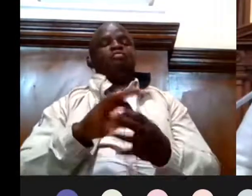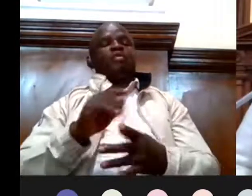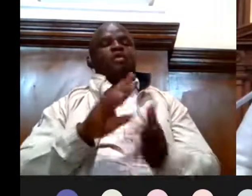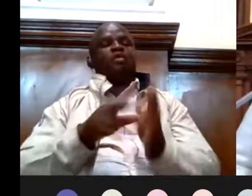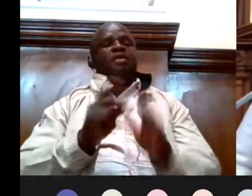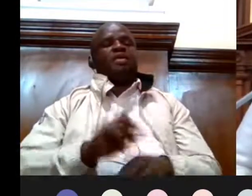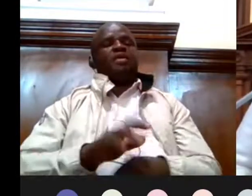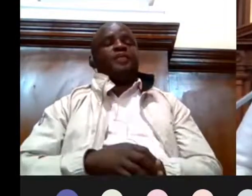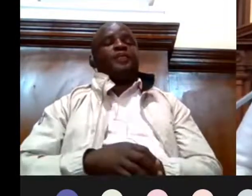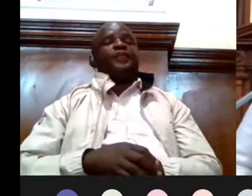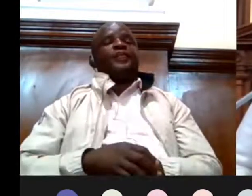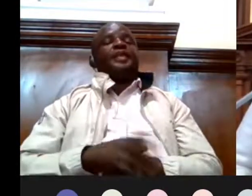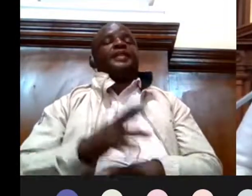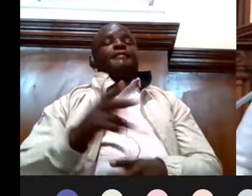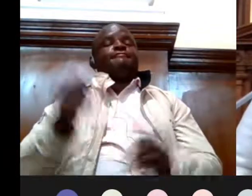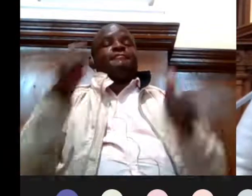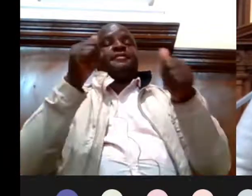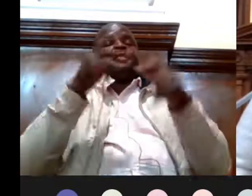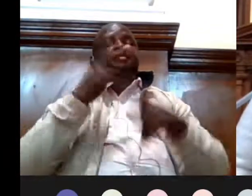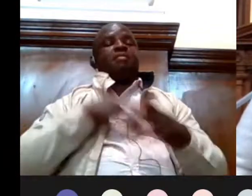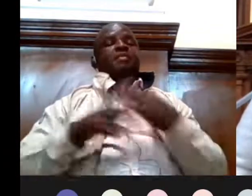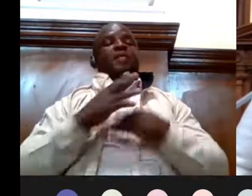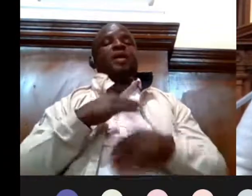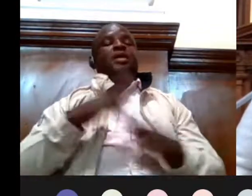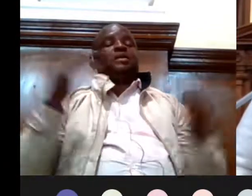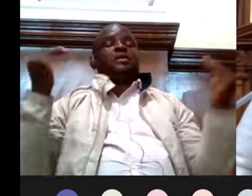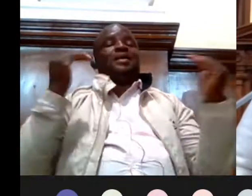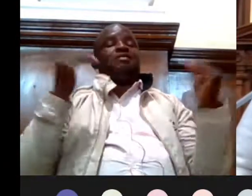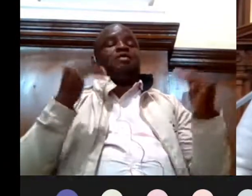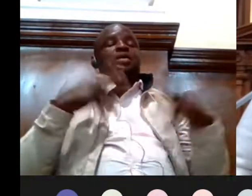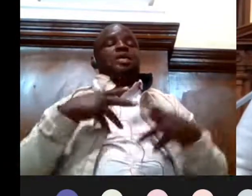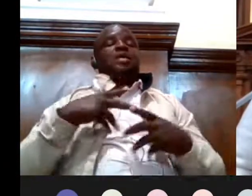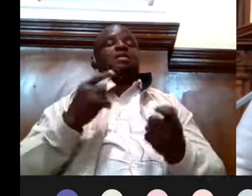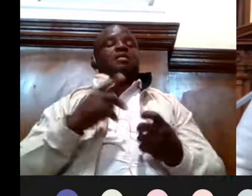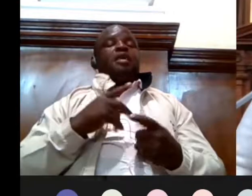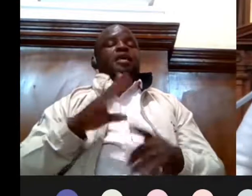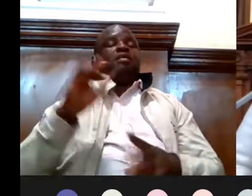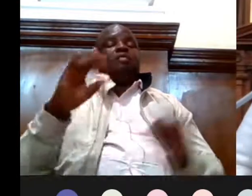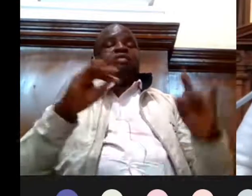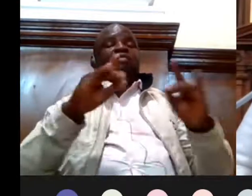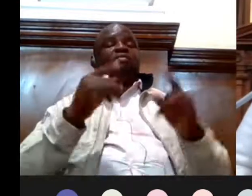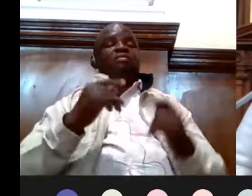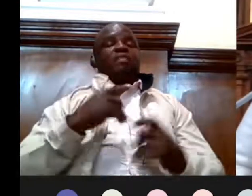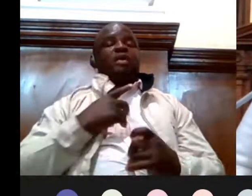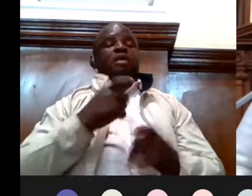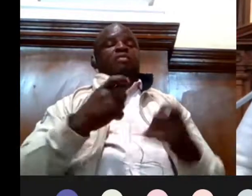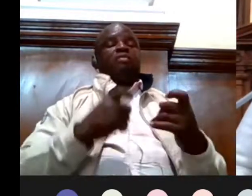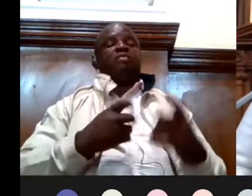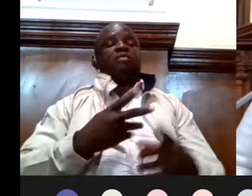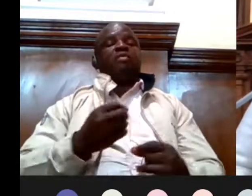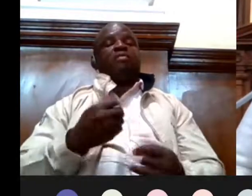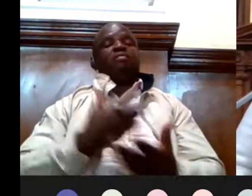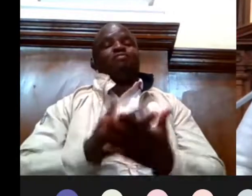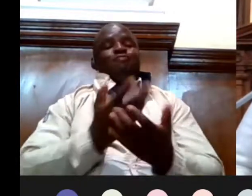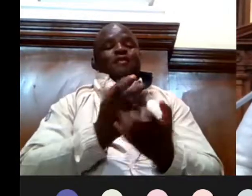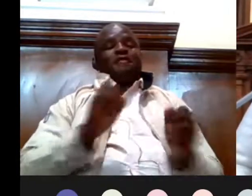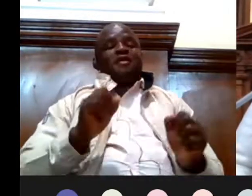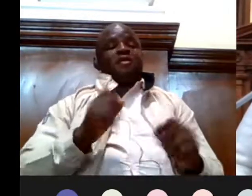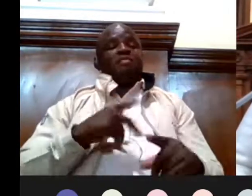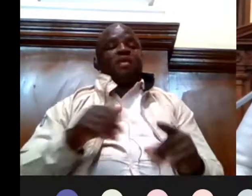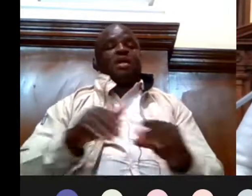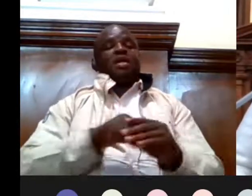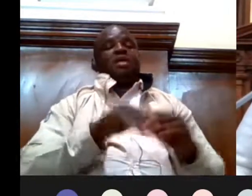mamella modimo wa phoofolo tse hlaha ha di rora dithabeng ha ho bona tokoloho e kena ka hara malapa